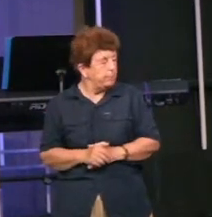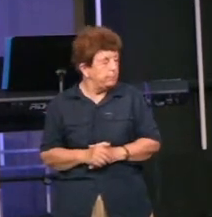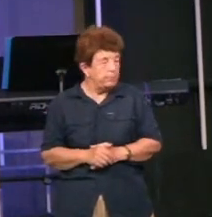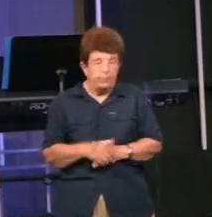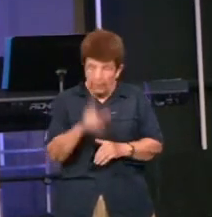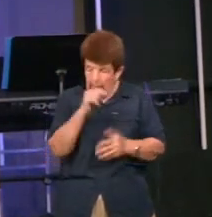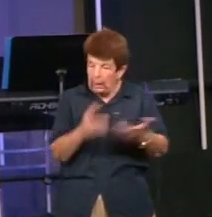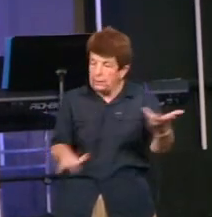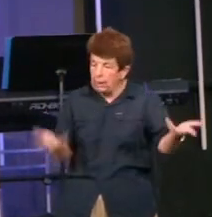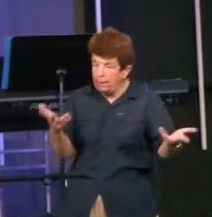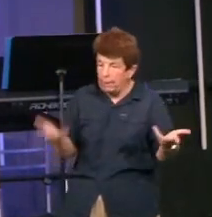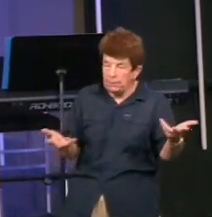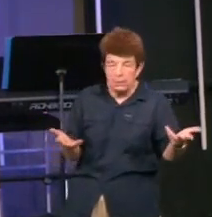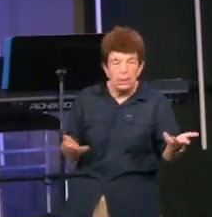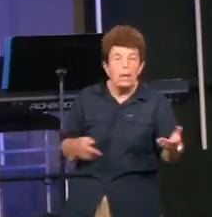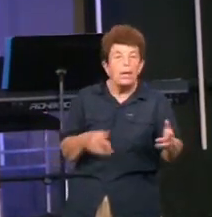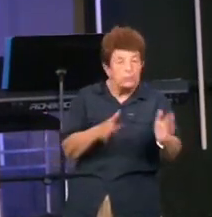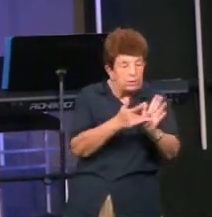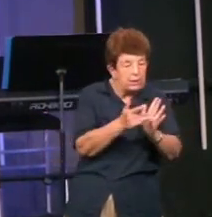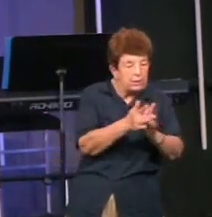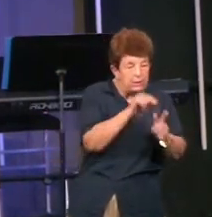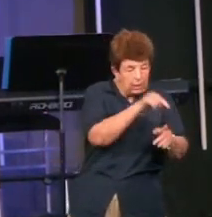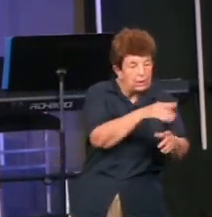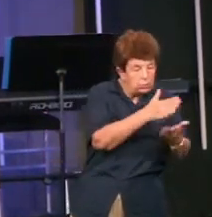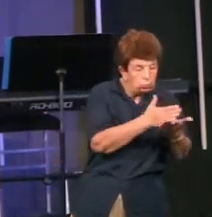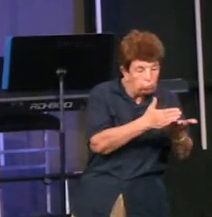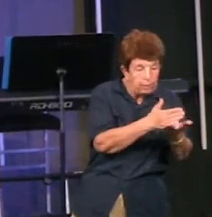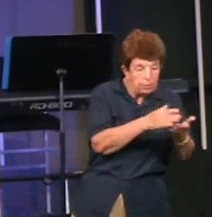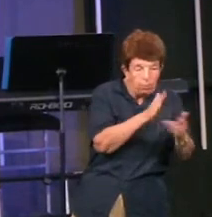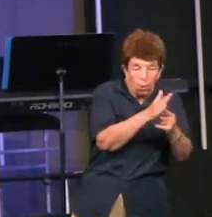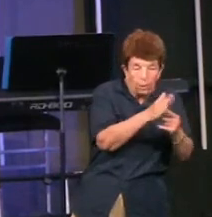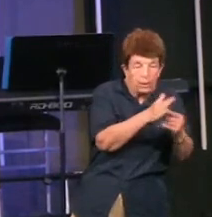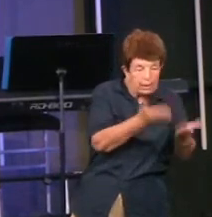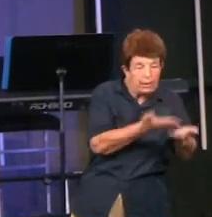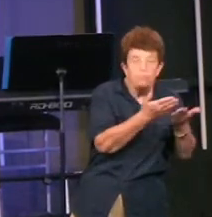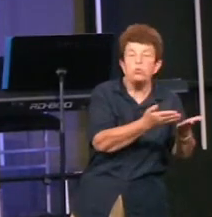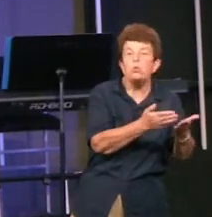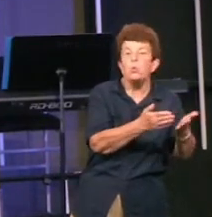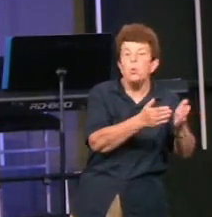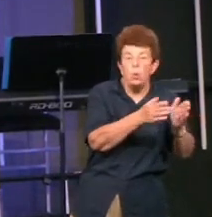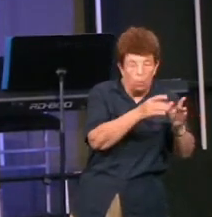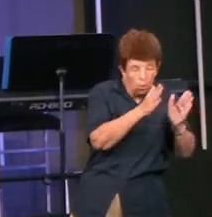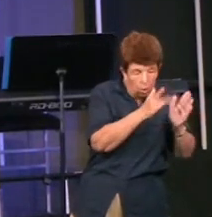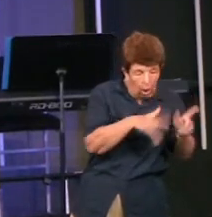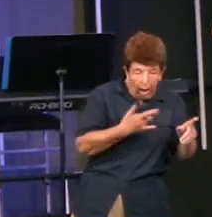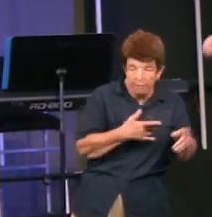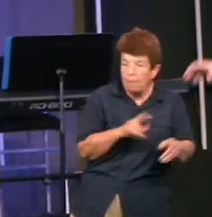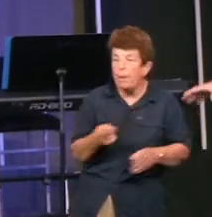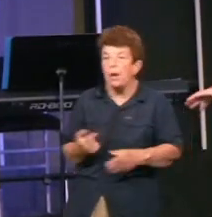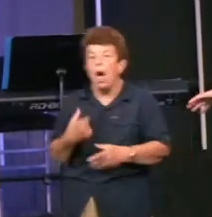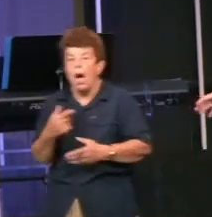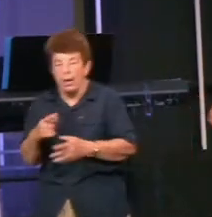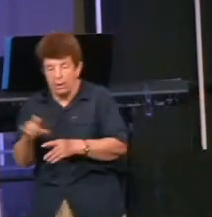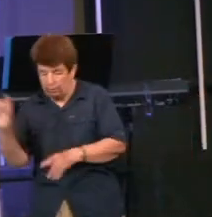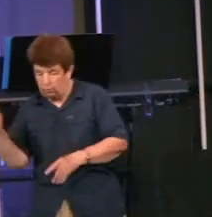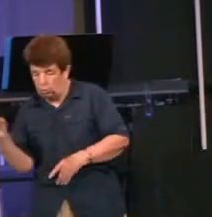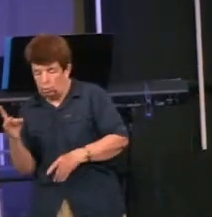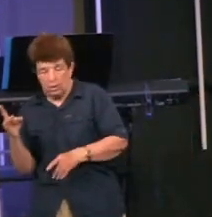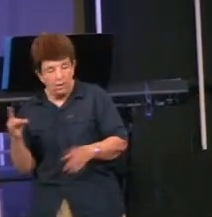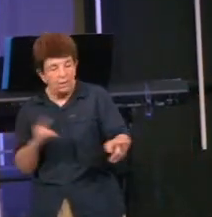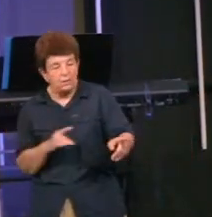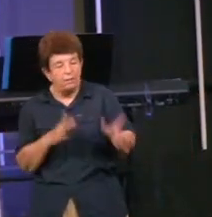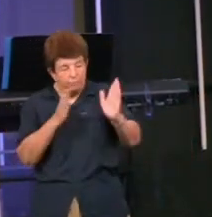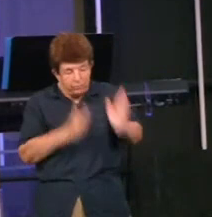Can we see the comparison there? Jesus is saying, this bread's important and it gives you life, but I am the bread of life and I give you spiritual